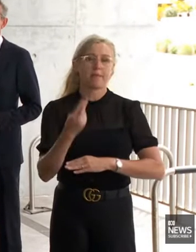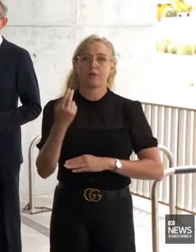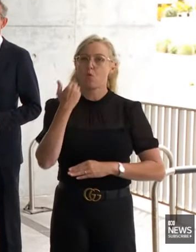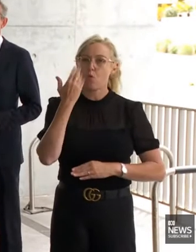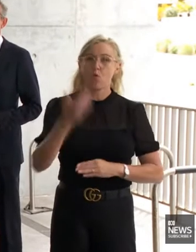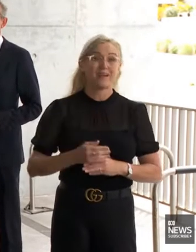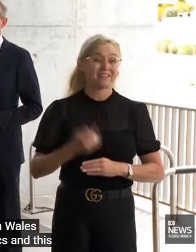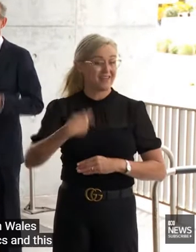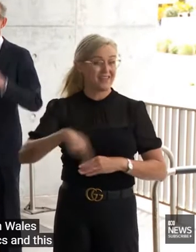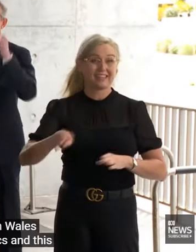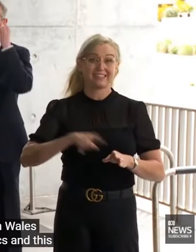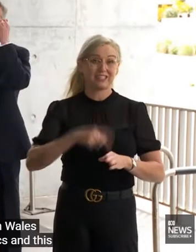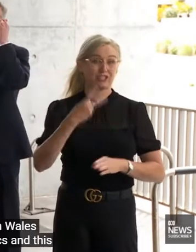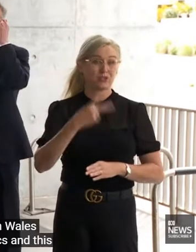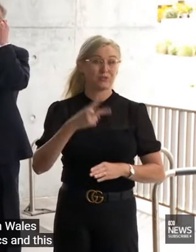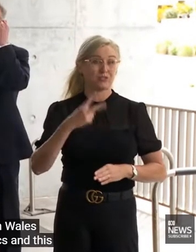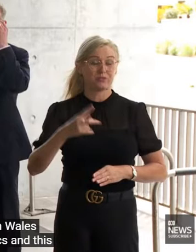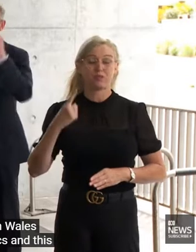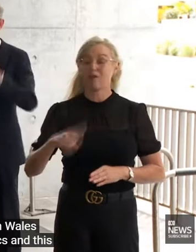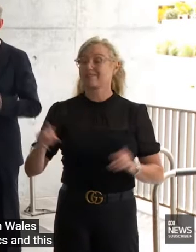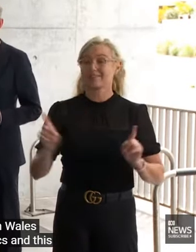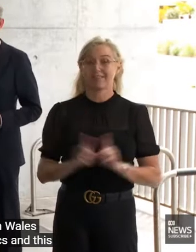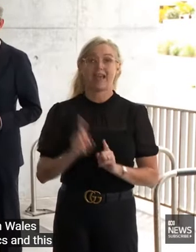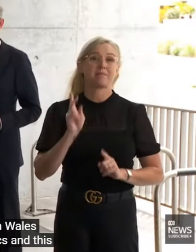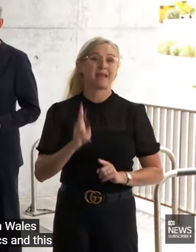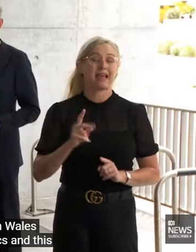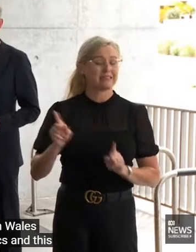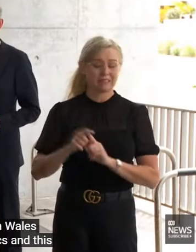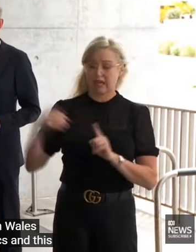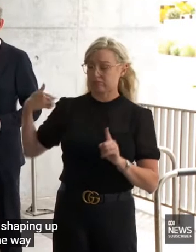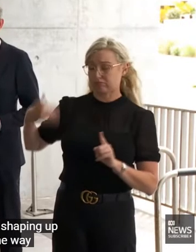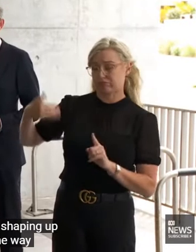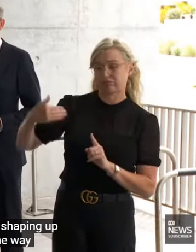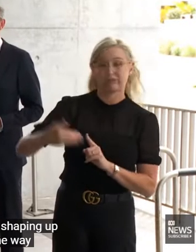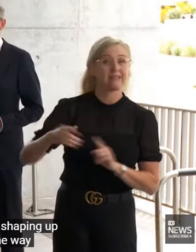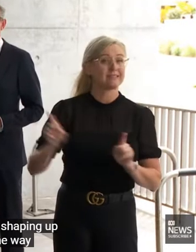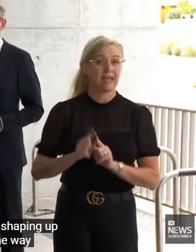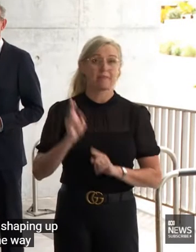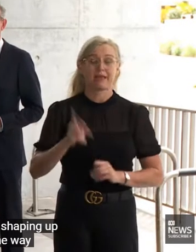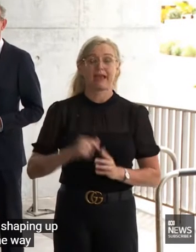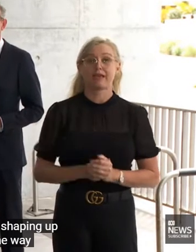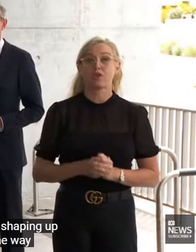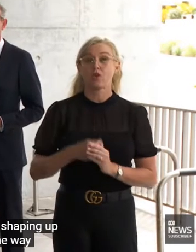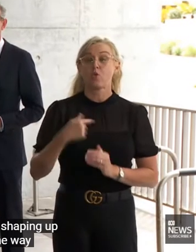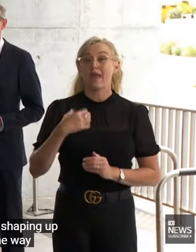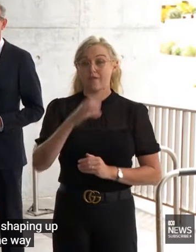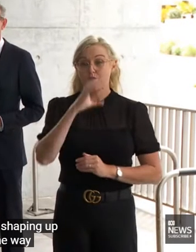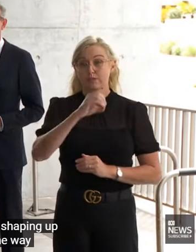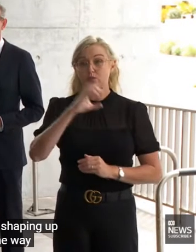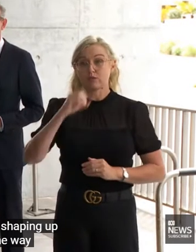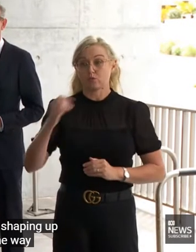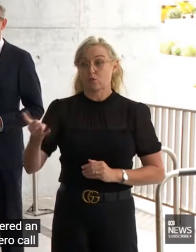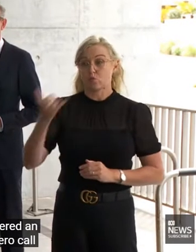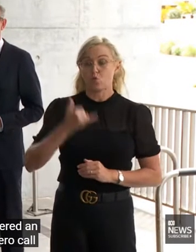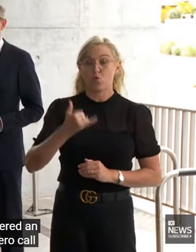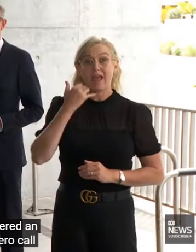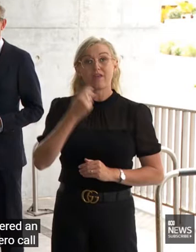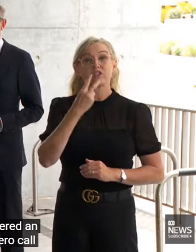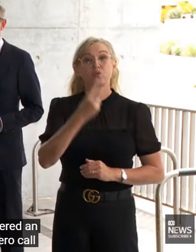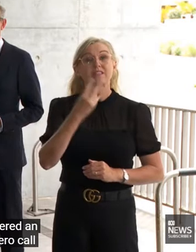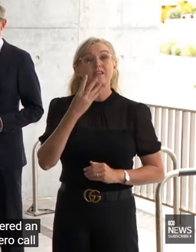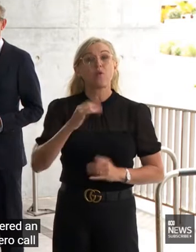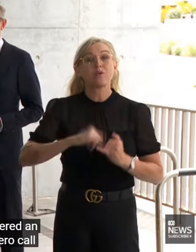shaping up in exactly the same way. Yesterday, we answered an emergency 000 call approximately every